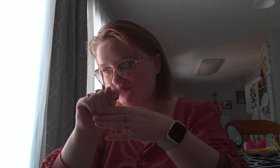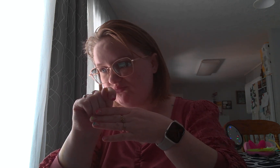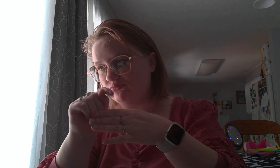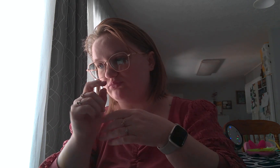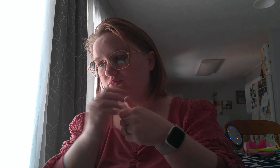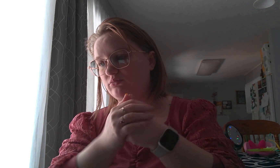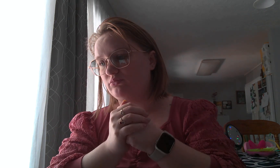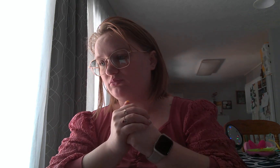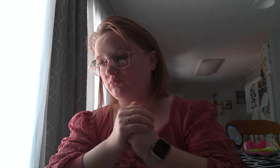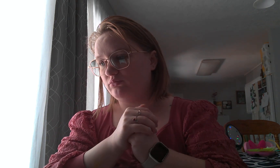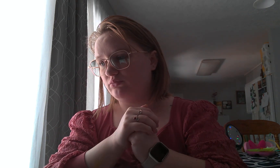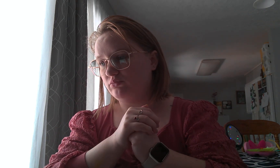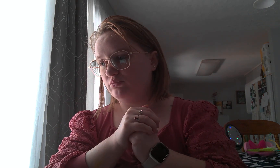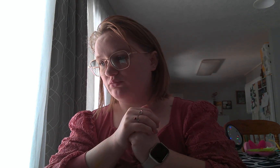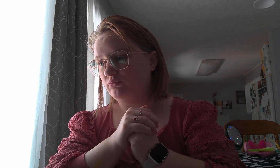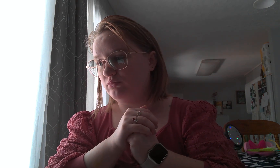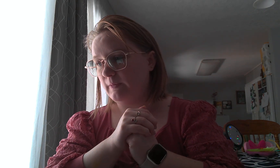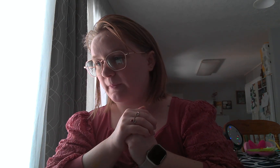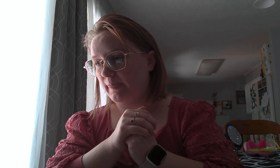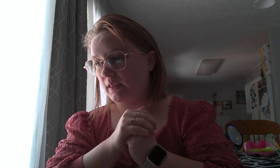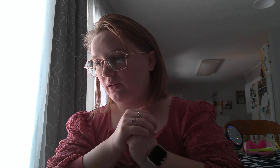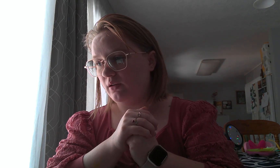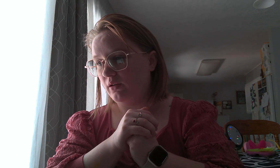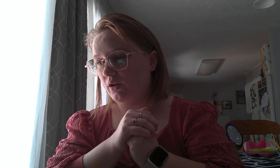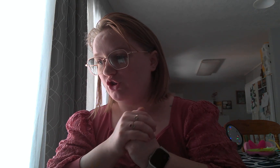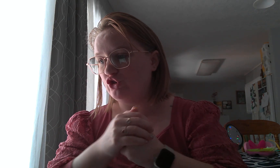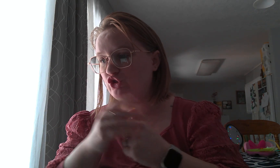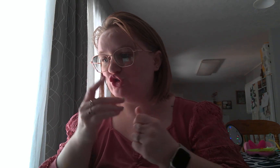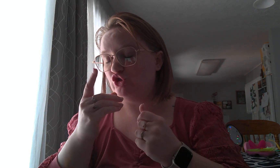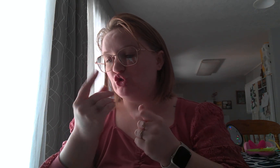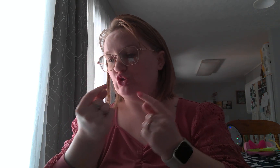or resources would I use in terms of training?